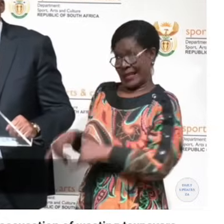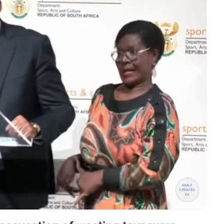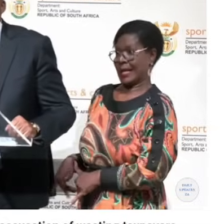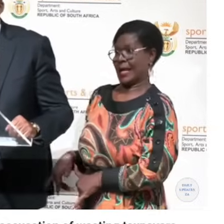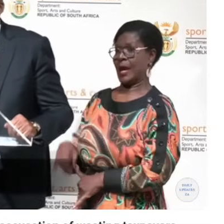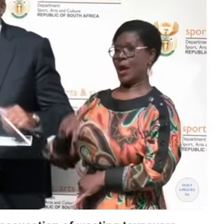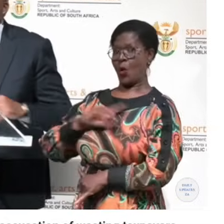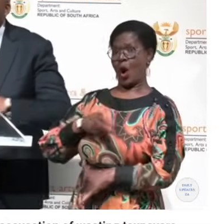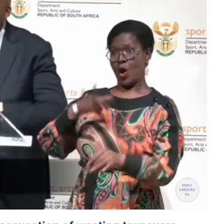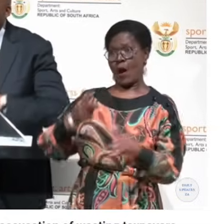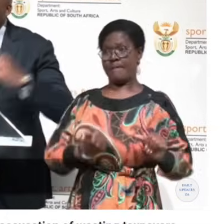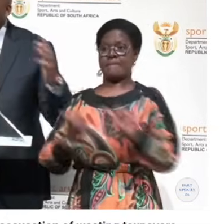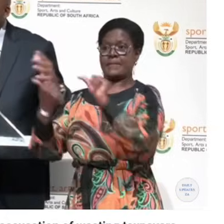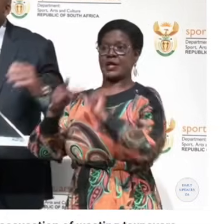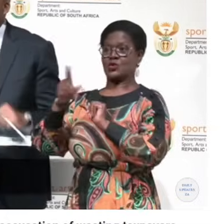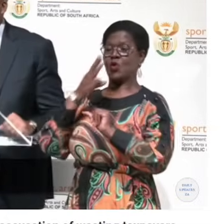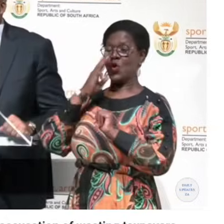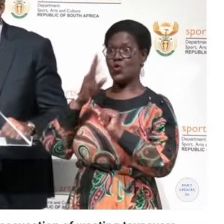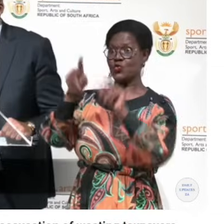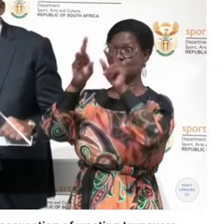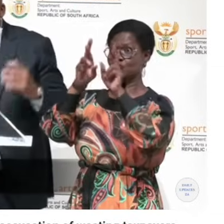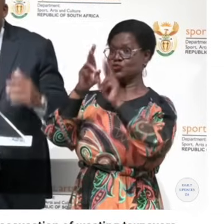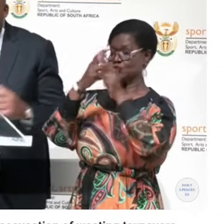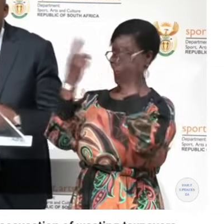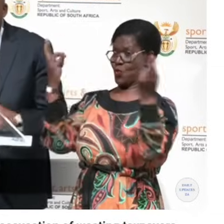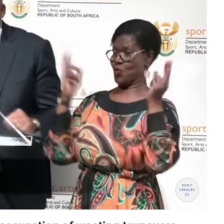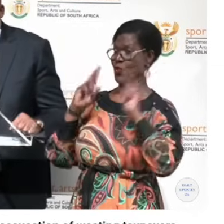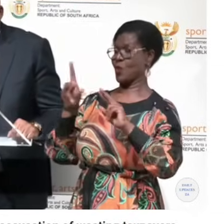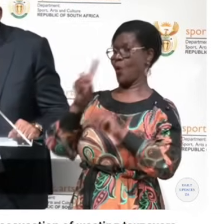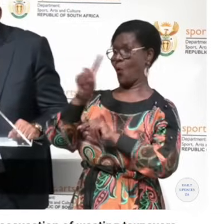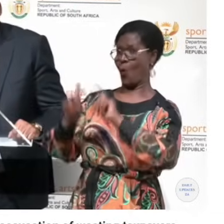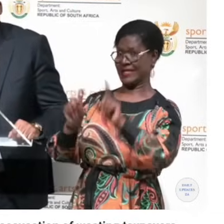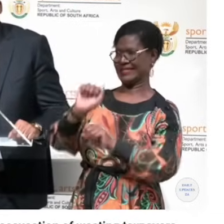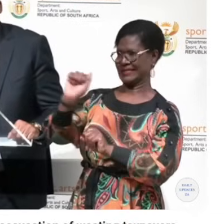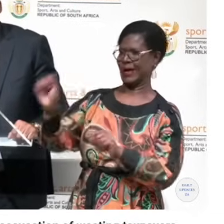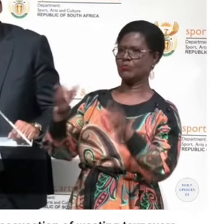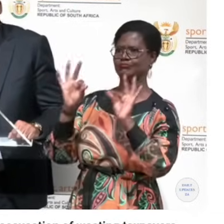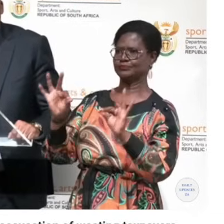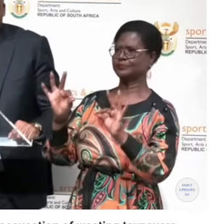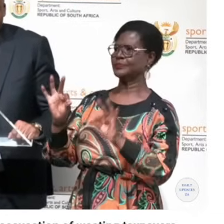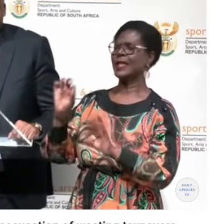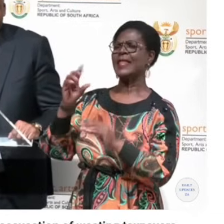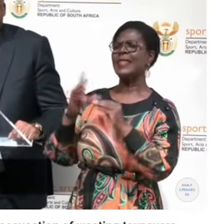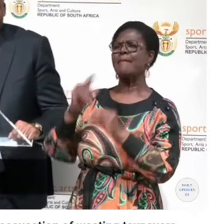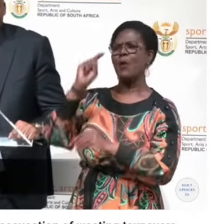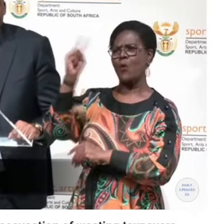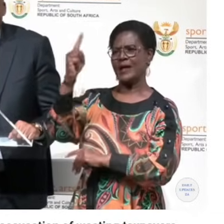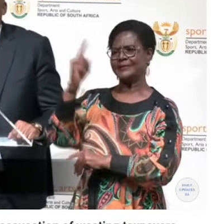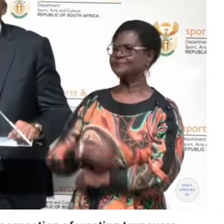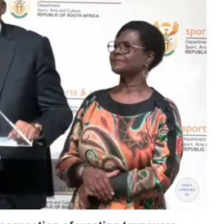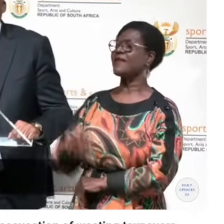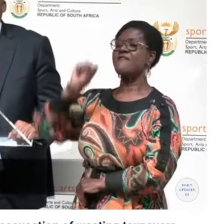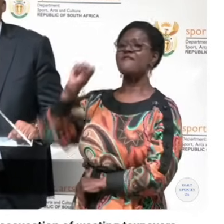can go back to the newsroom having all your questions answered. Number one, my first trip as